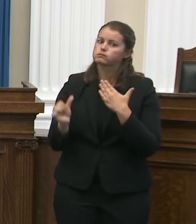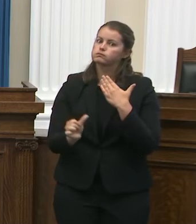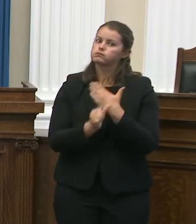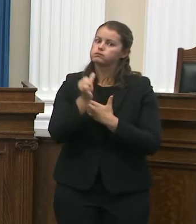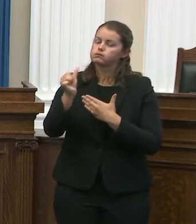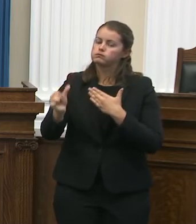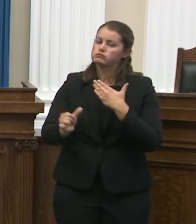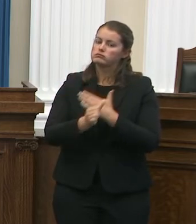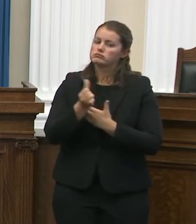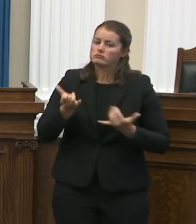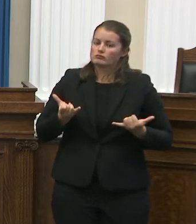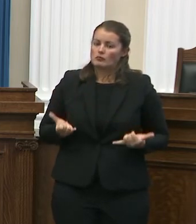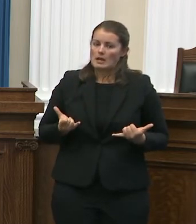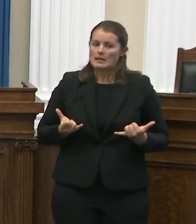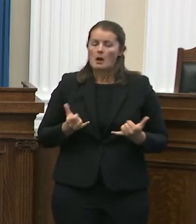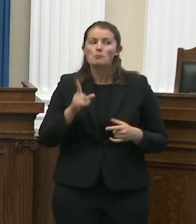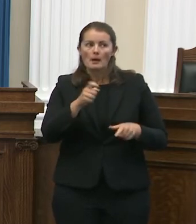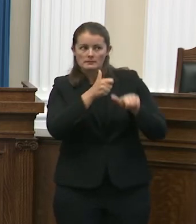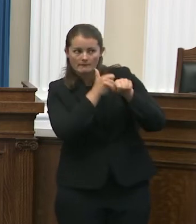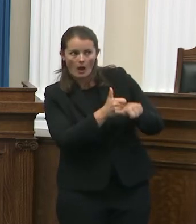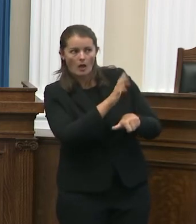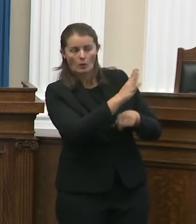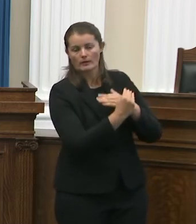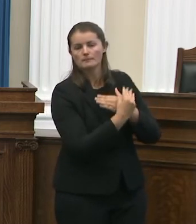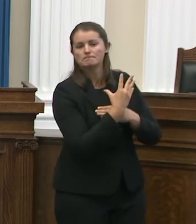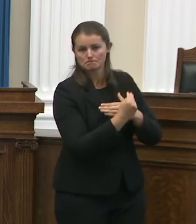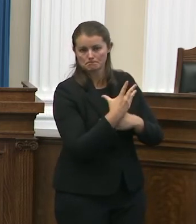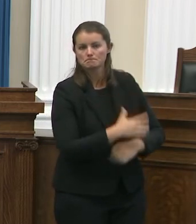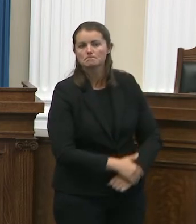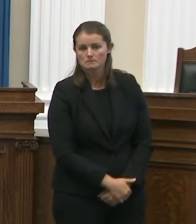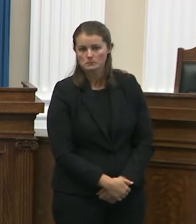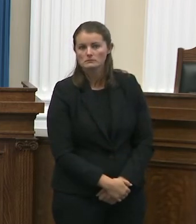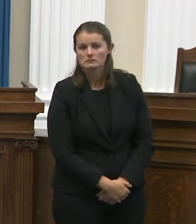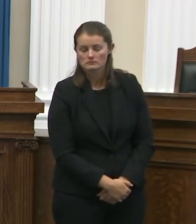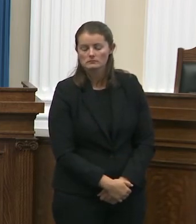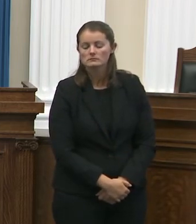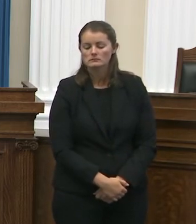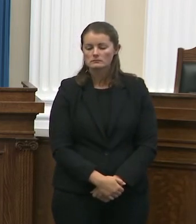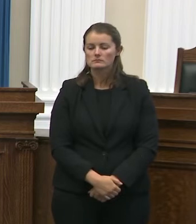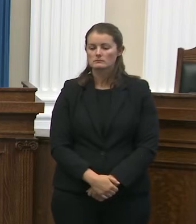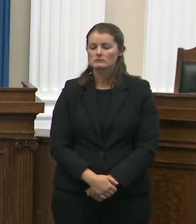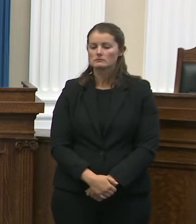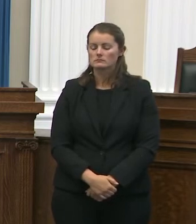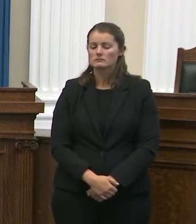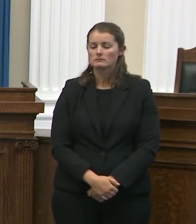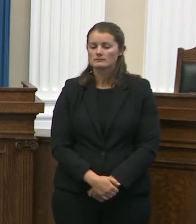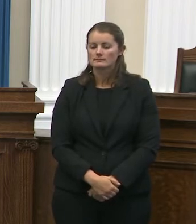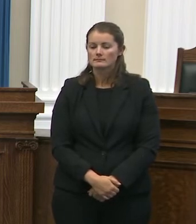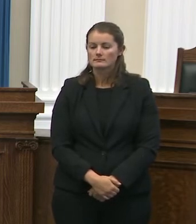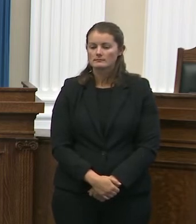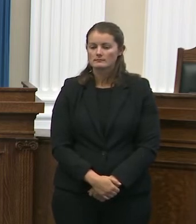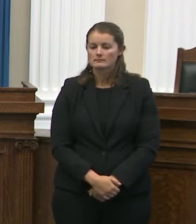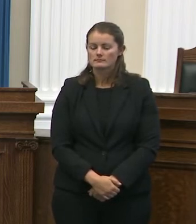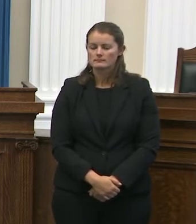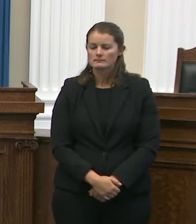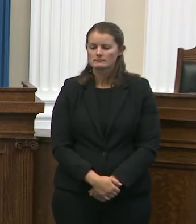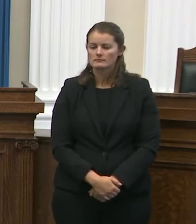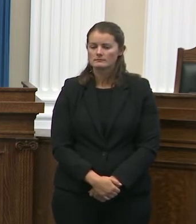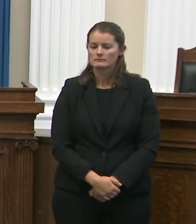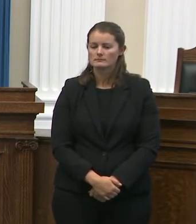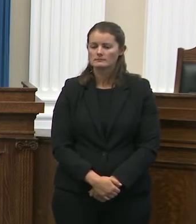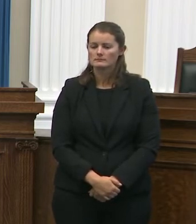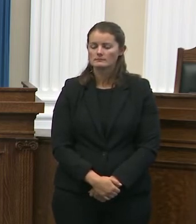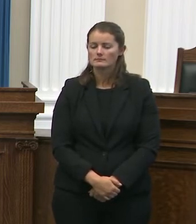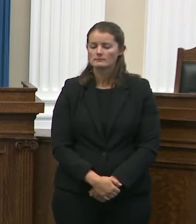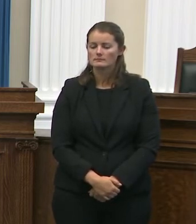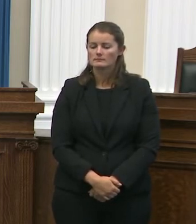We must heed his advice. Additionally, I'm concerned because based on our inspection thus far, fewer than half